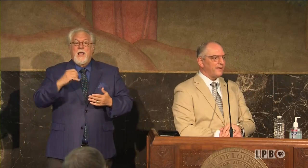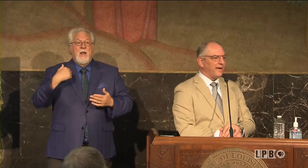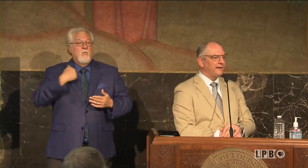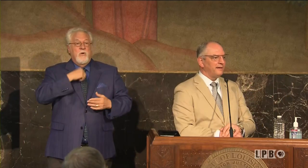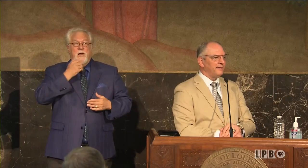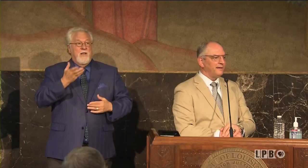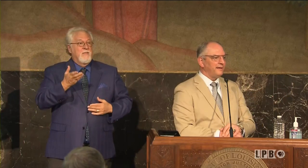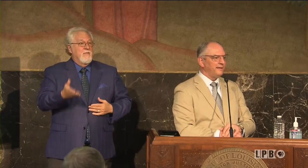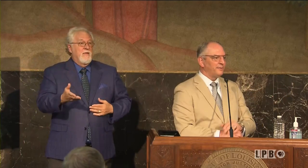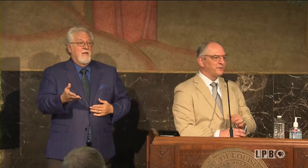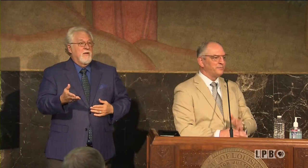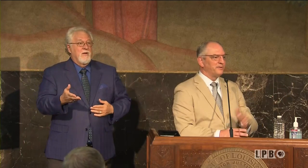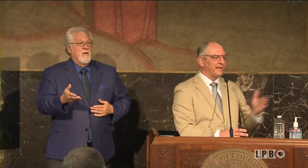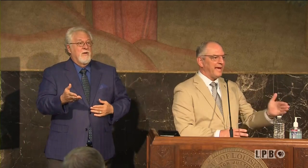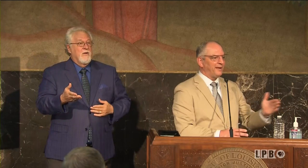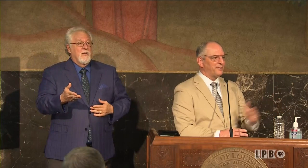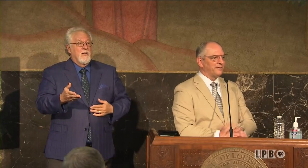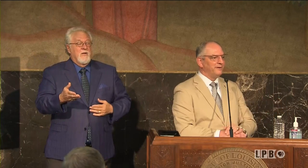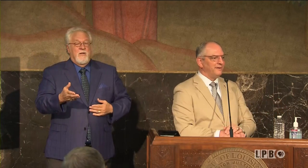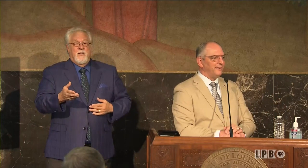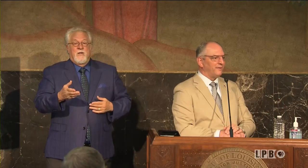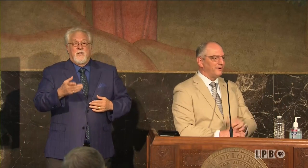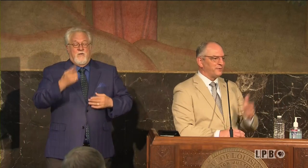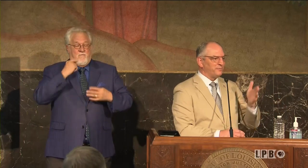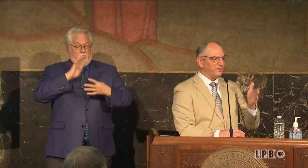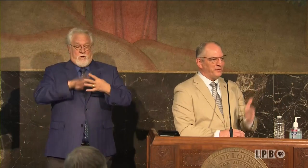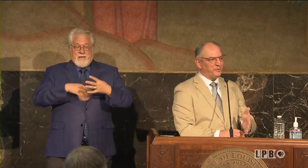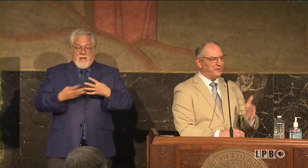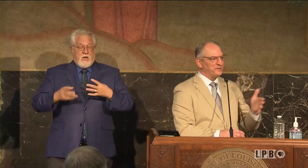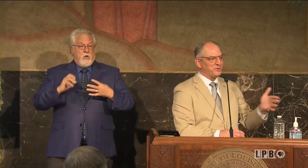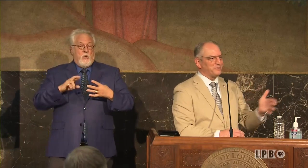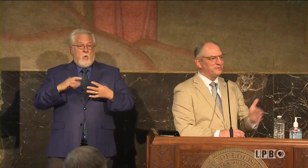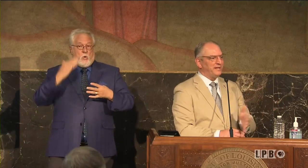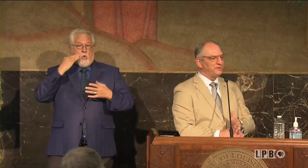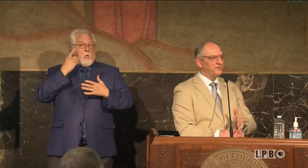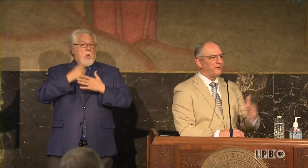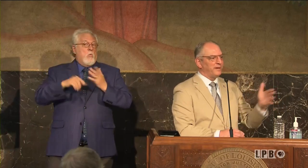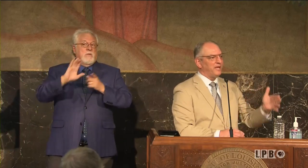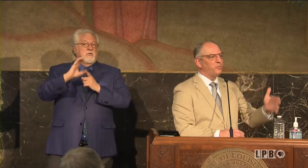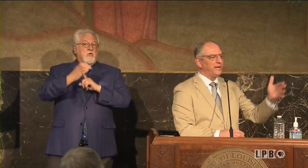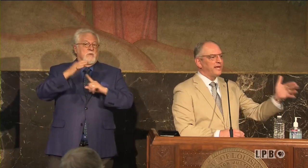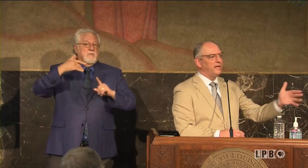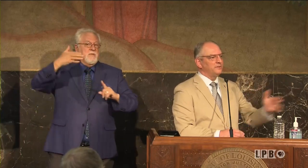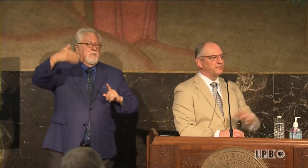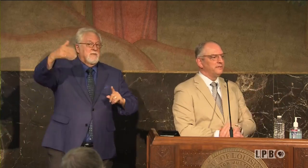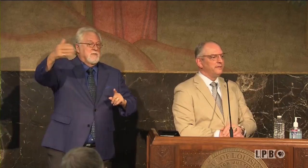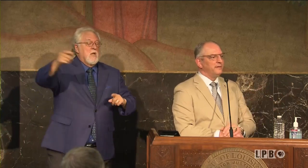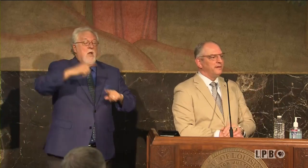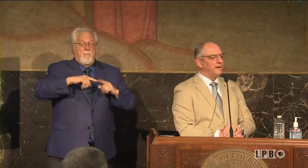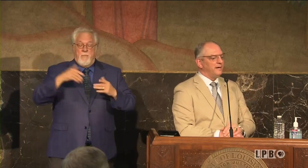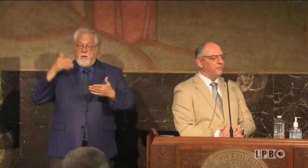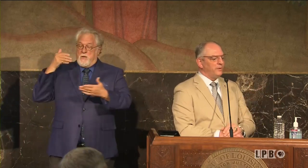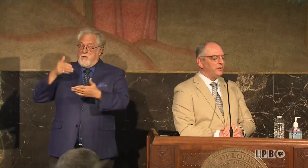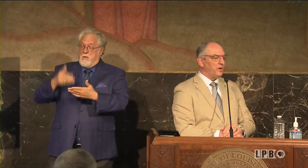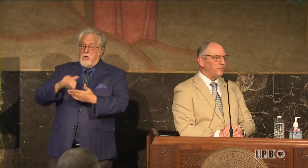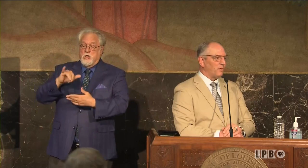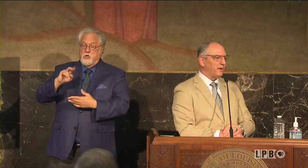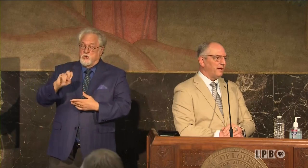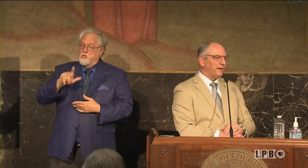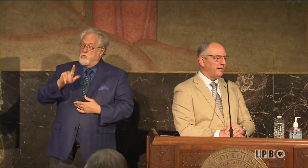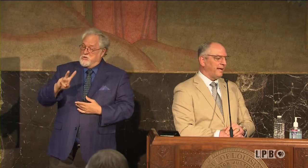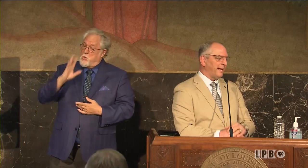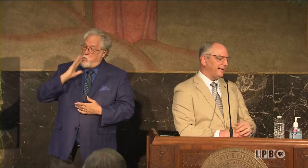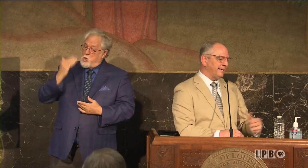there yet, either in terms of the calendar or in terms of knowing what the circumstances are. But as we get closer, we will know